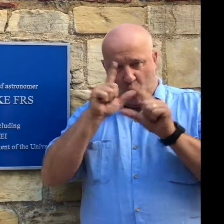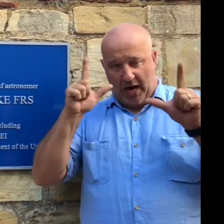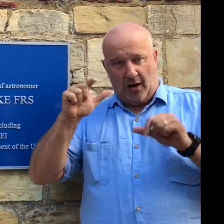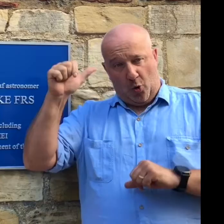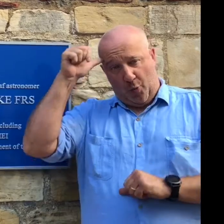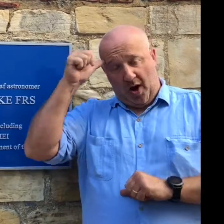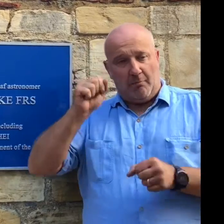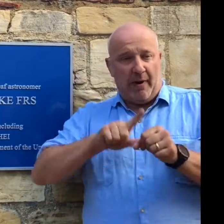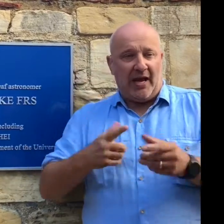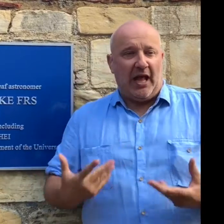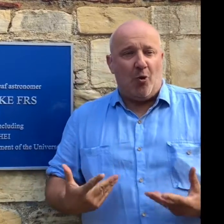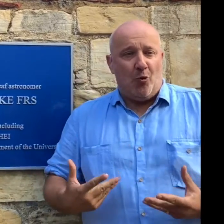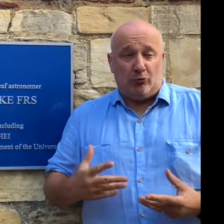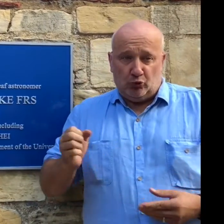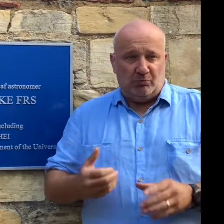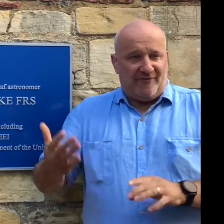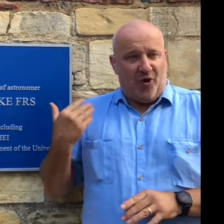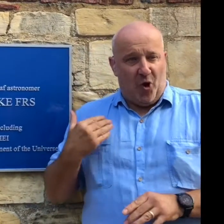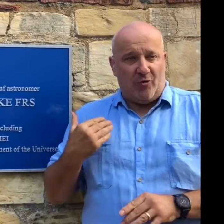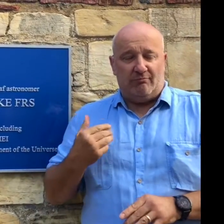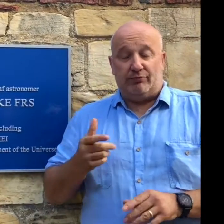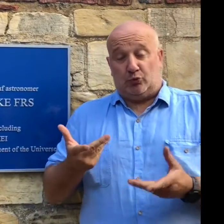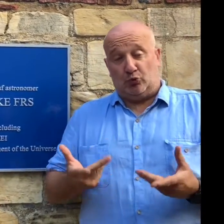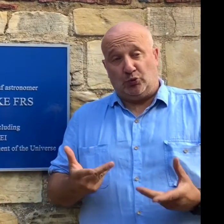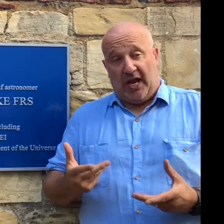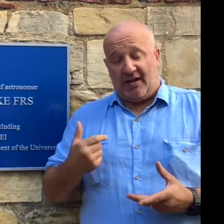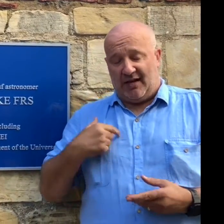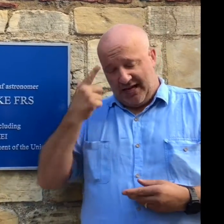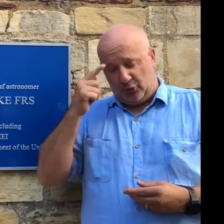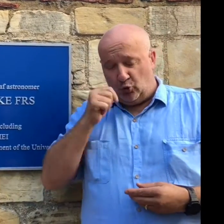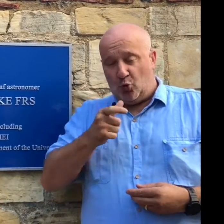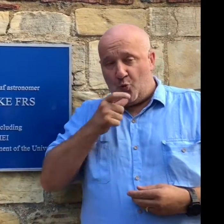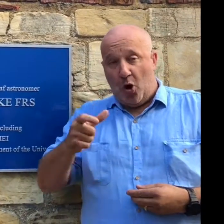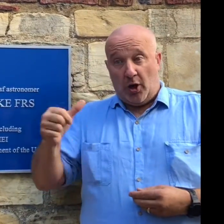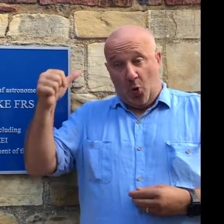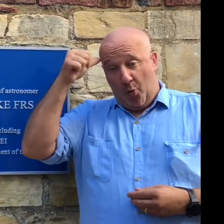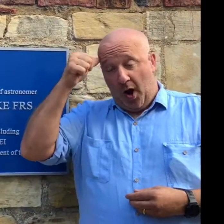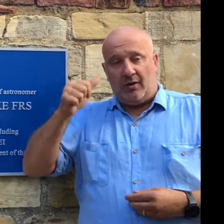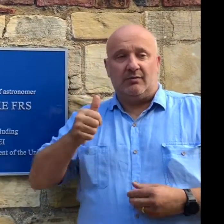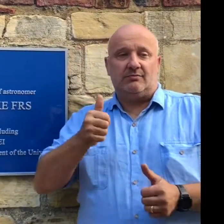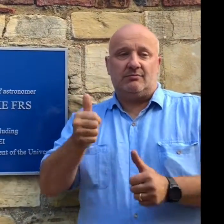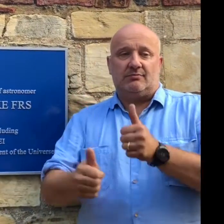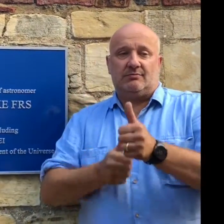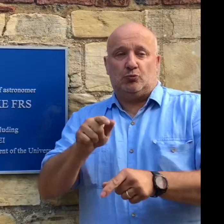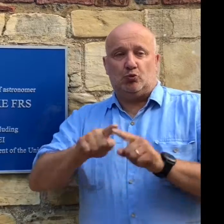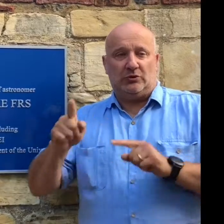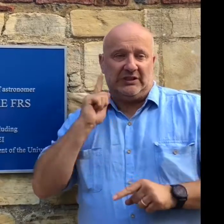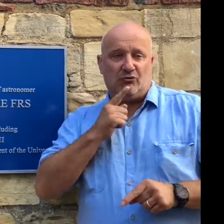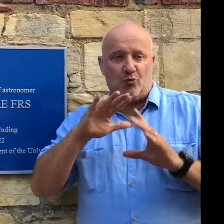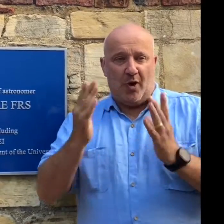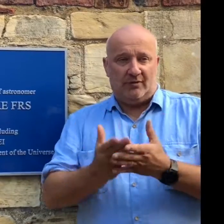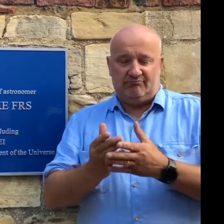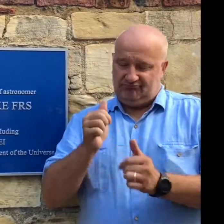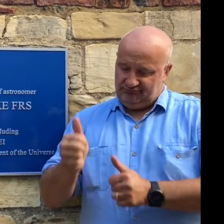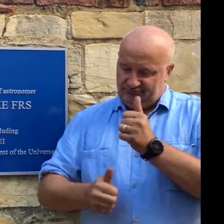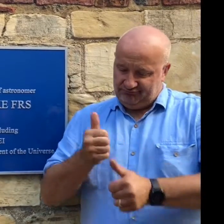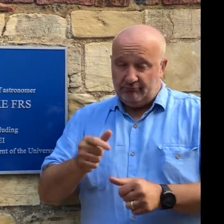that that hearing people are much more aware now than they were before and be able to use the appropriate word. So well done to the hearing